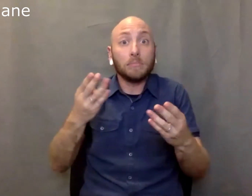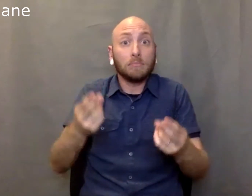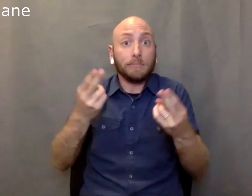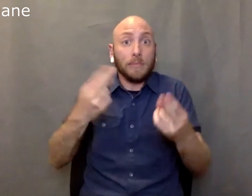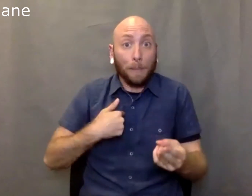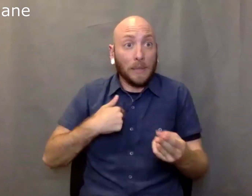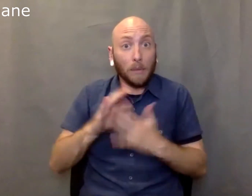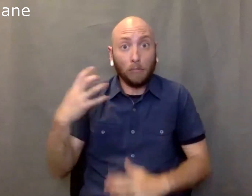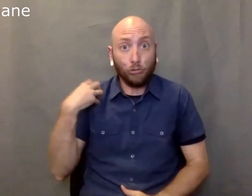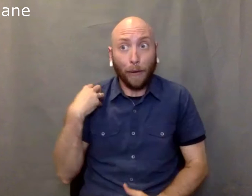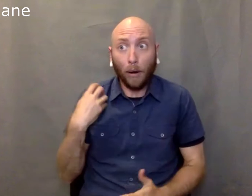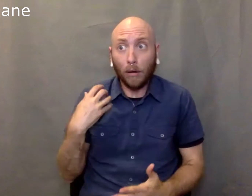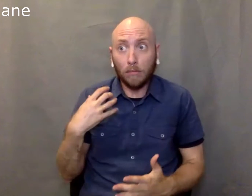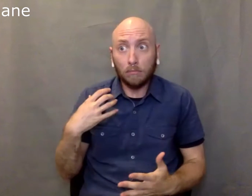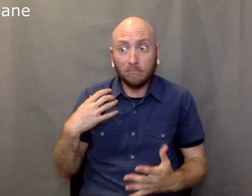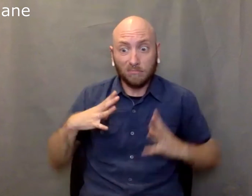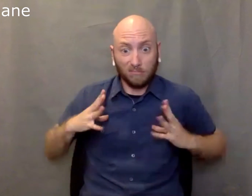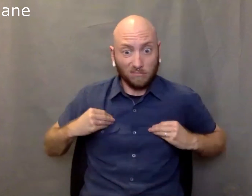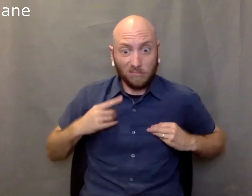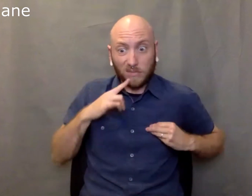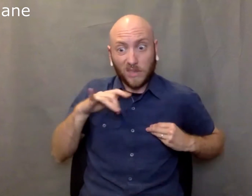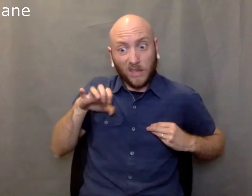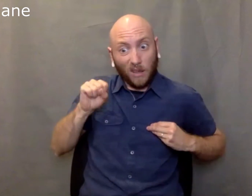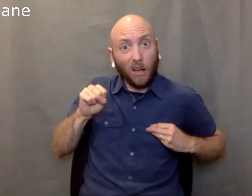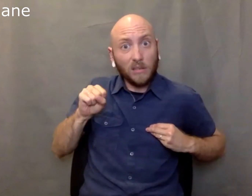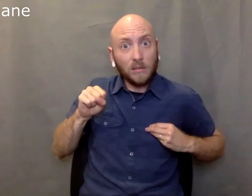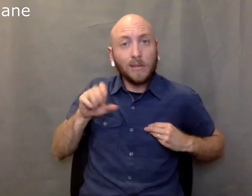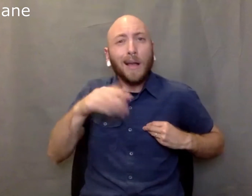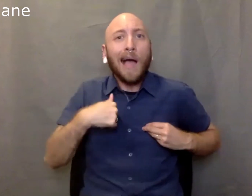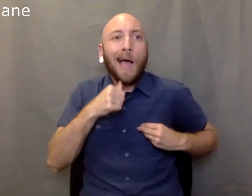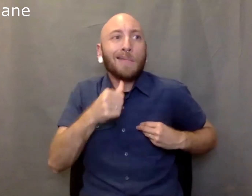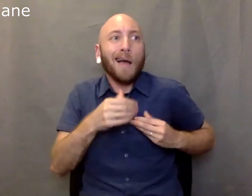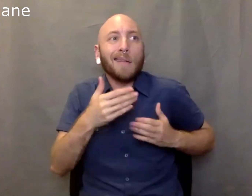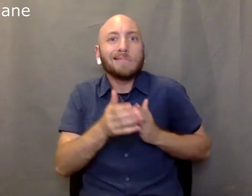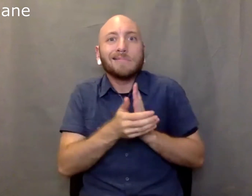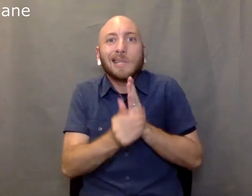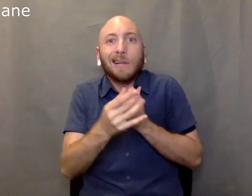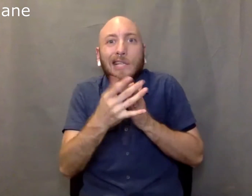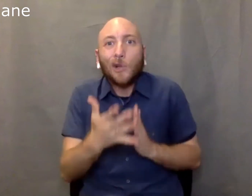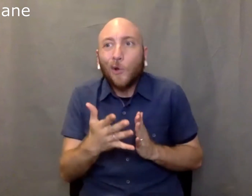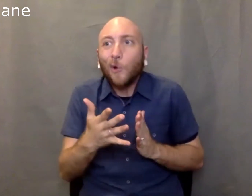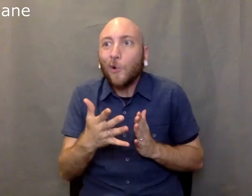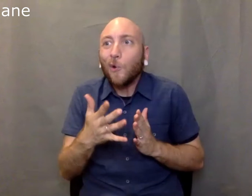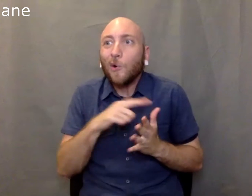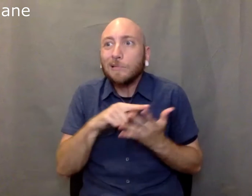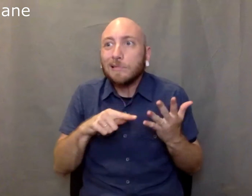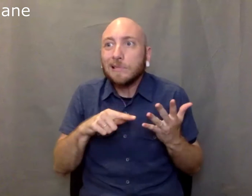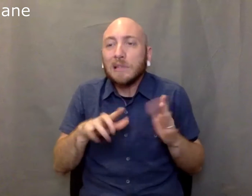not, like, I'm not really an assertive person, or I'm not much of a leader. So I don't know how I'm going to do well. I'm just going to blah, blah, blah, blah, blah. And,